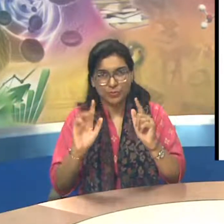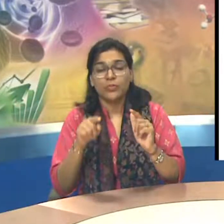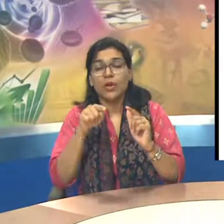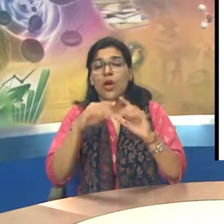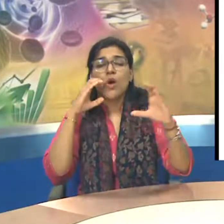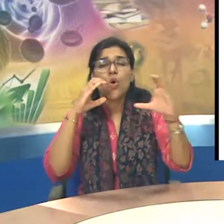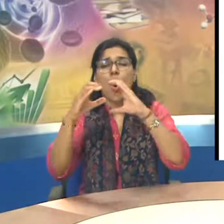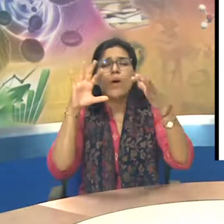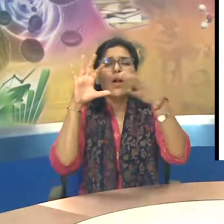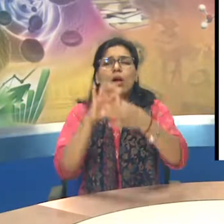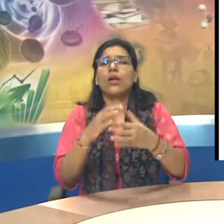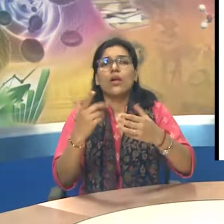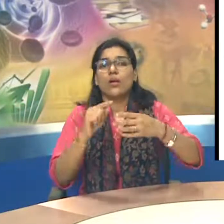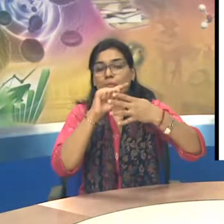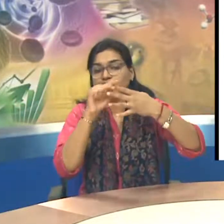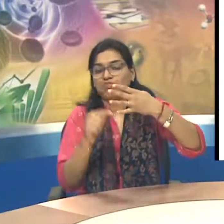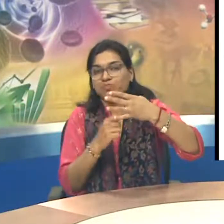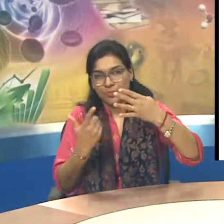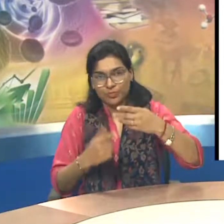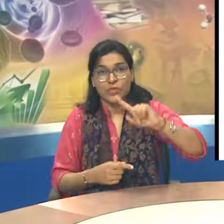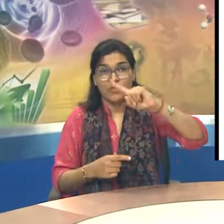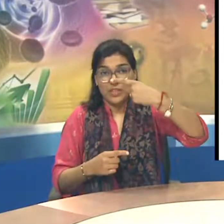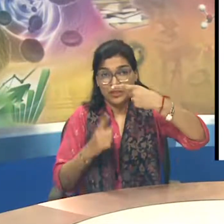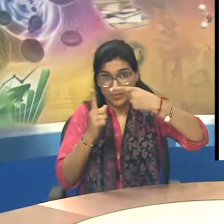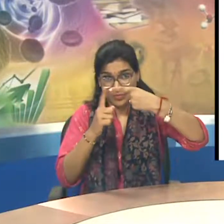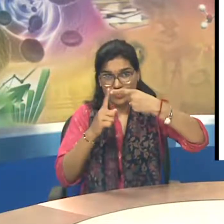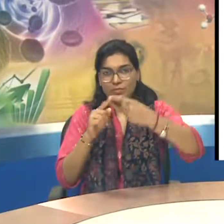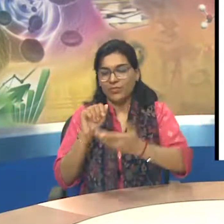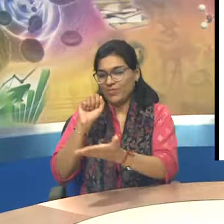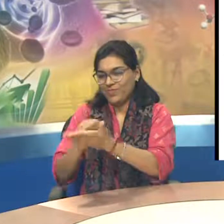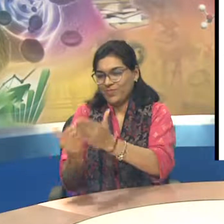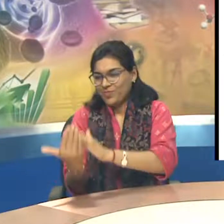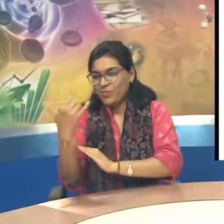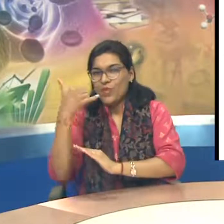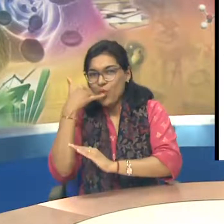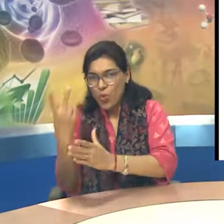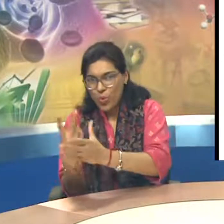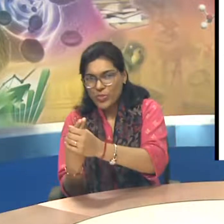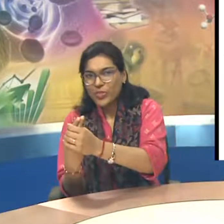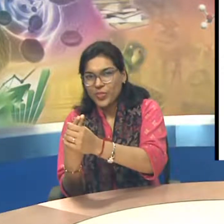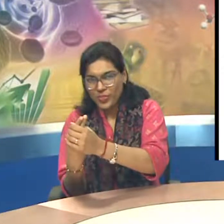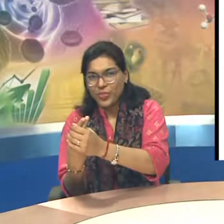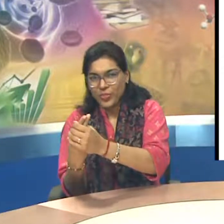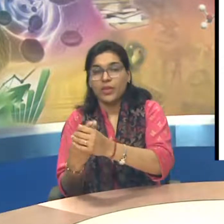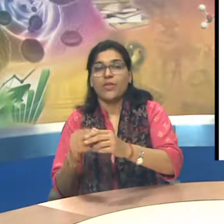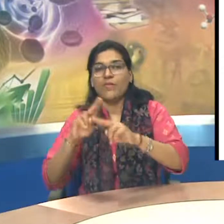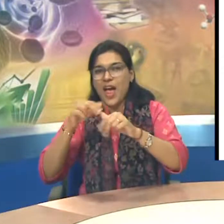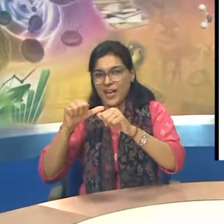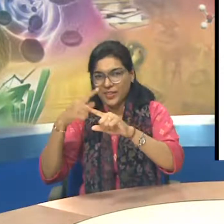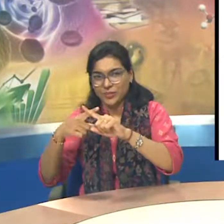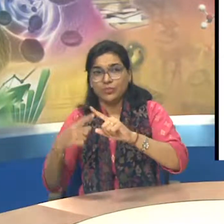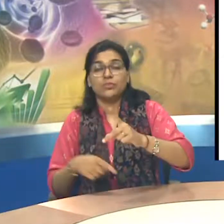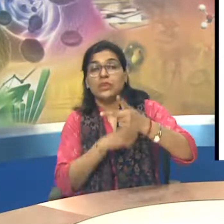means of communication is used for SMS, short messaging